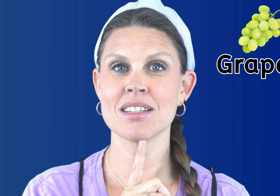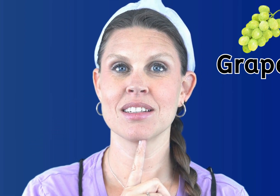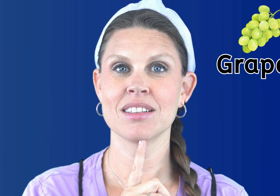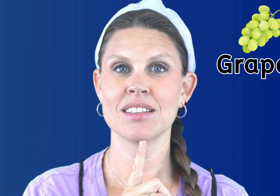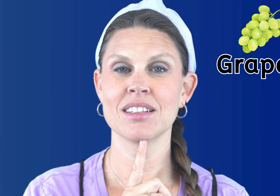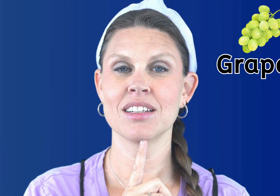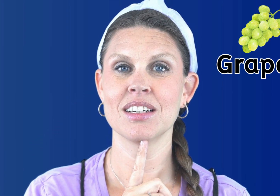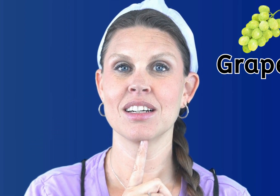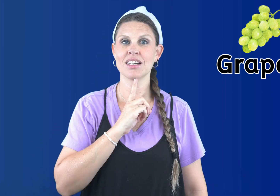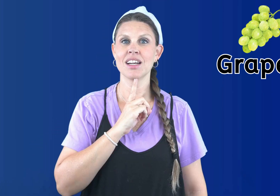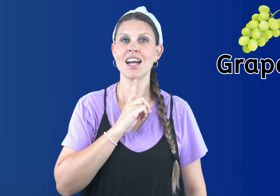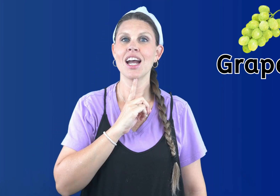Grapes.